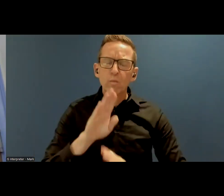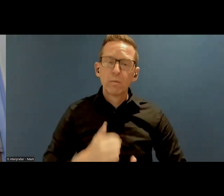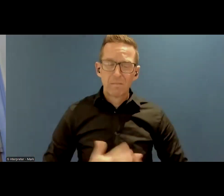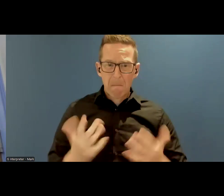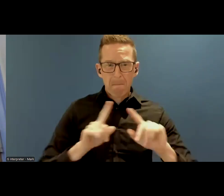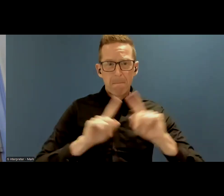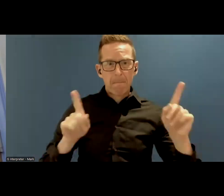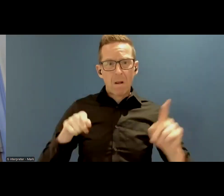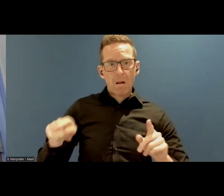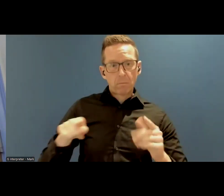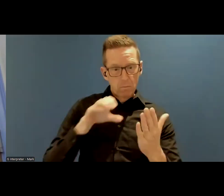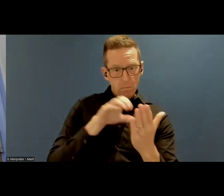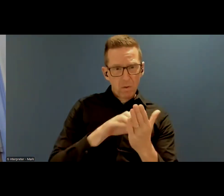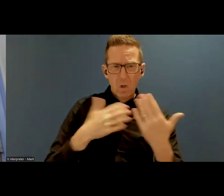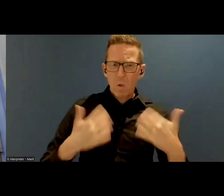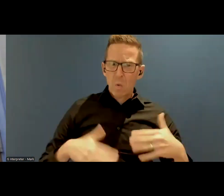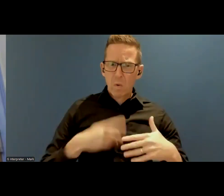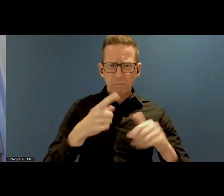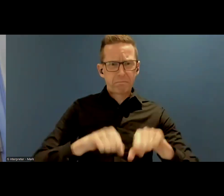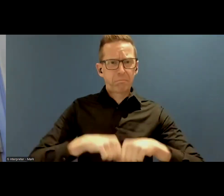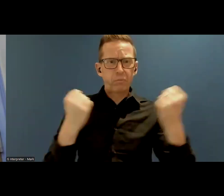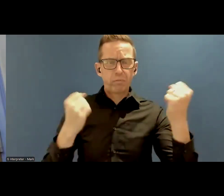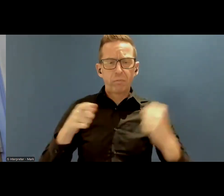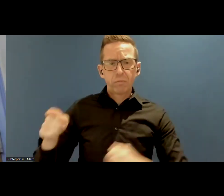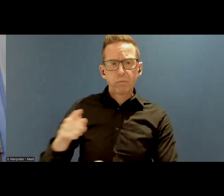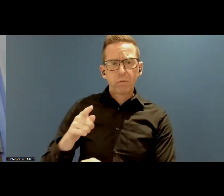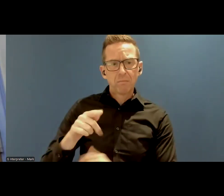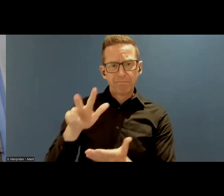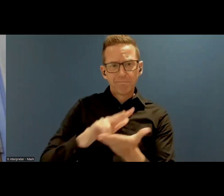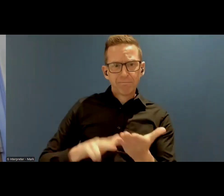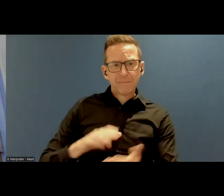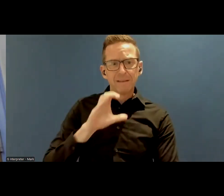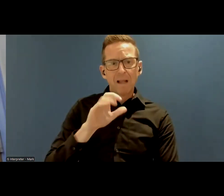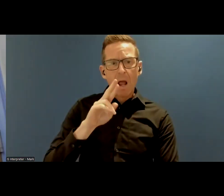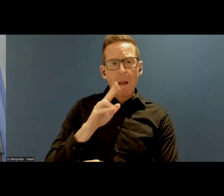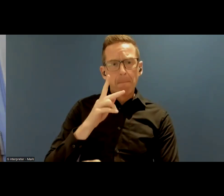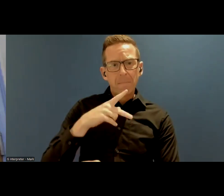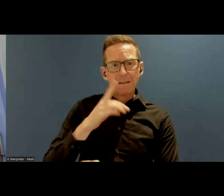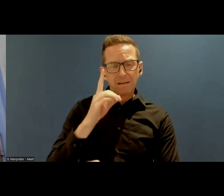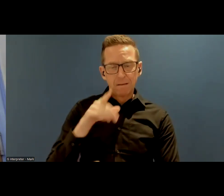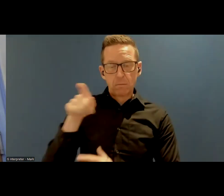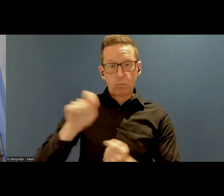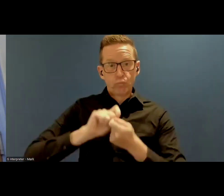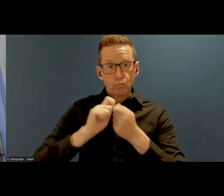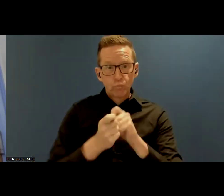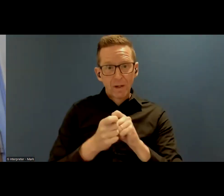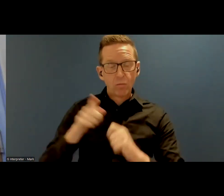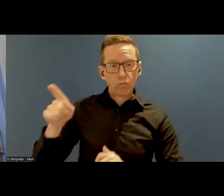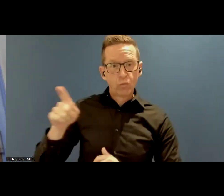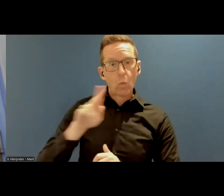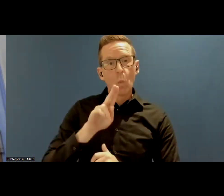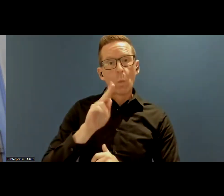such fundamental breach of the CRPD that only radical legal change will achieve what's needed.